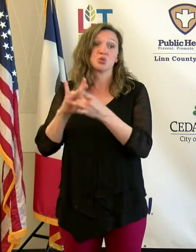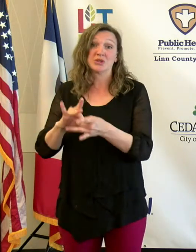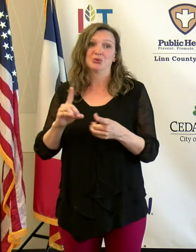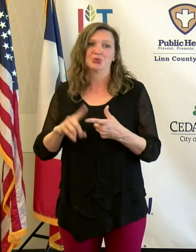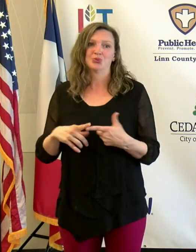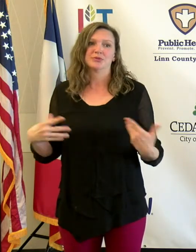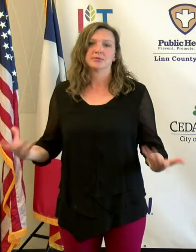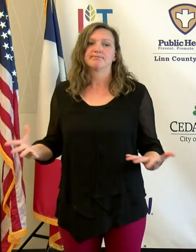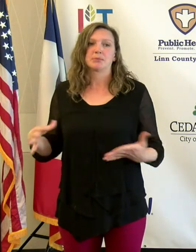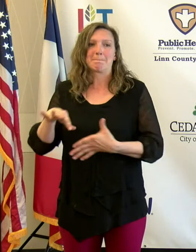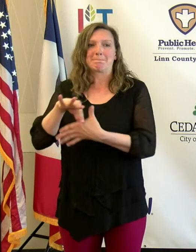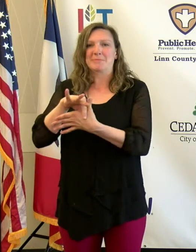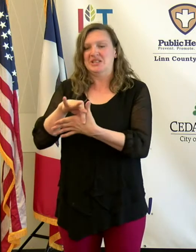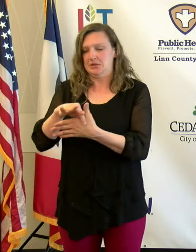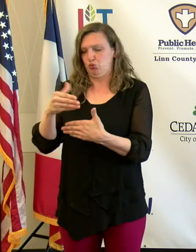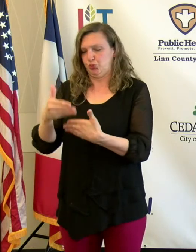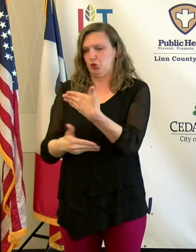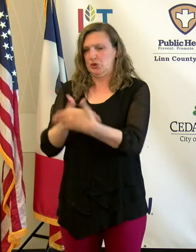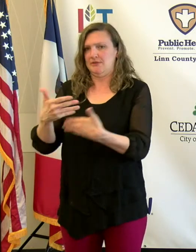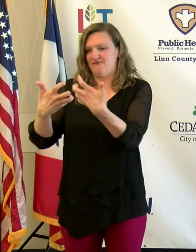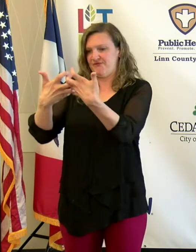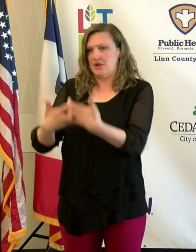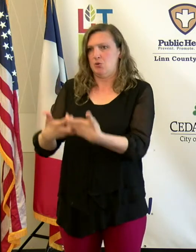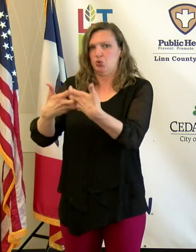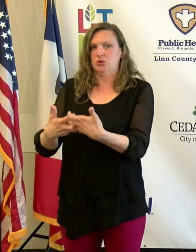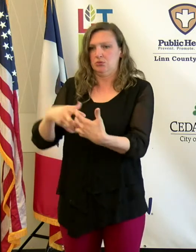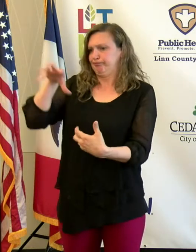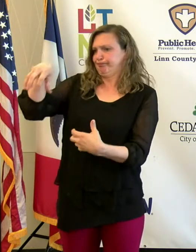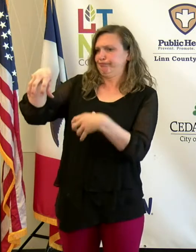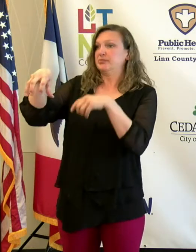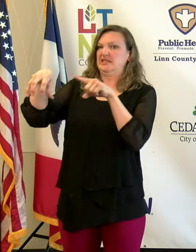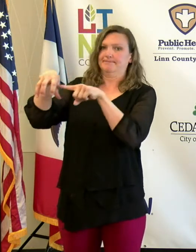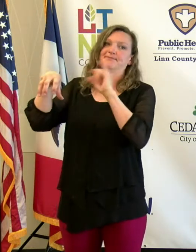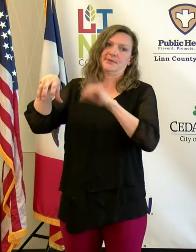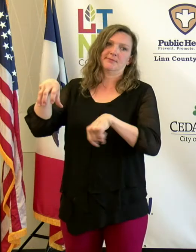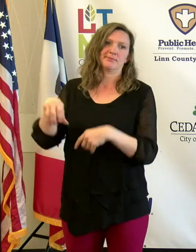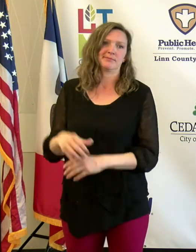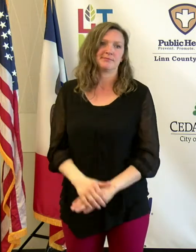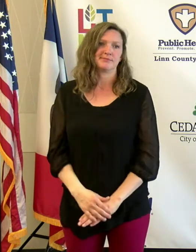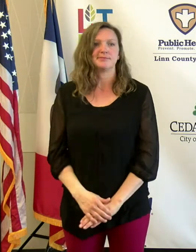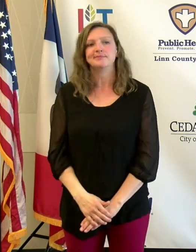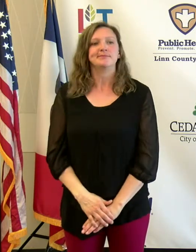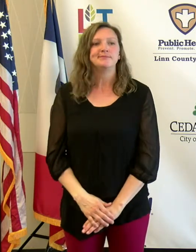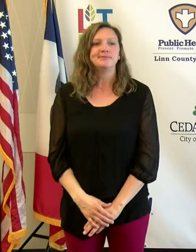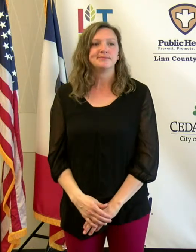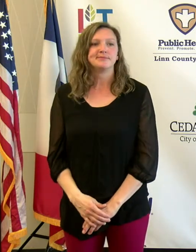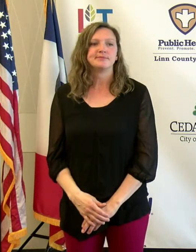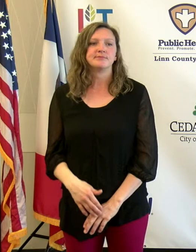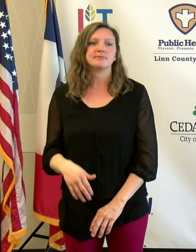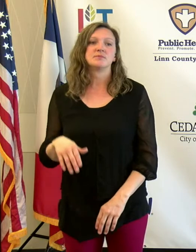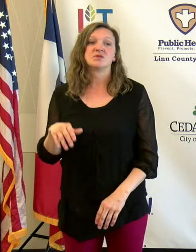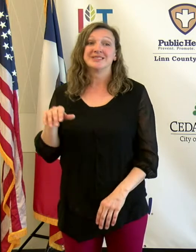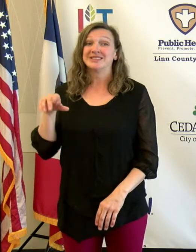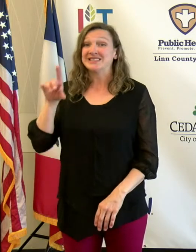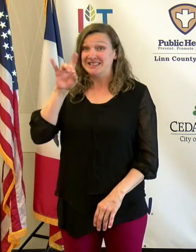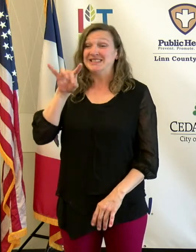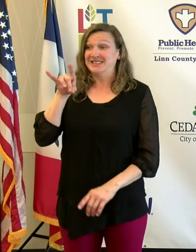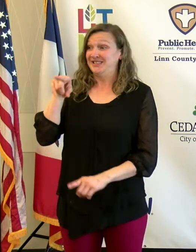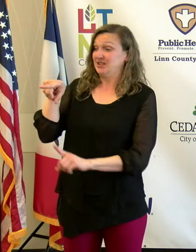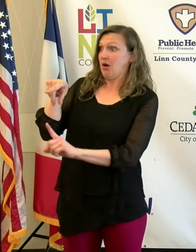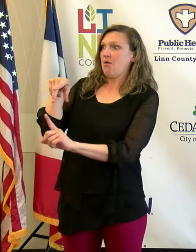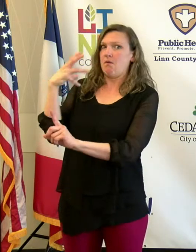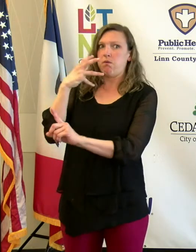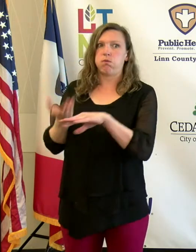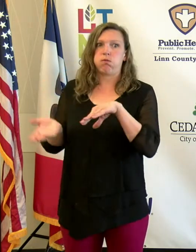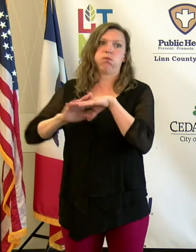plants. These increases are a reminder of how easily this virus is transmitted, and that